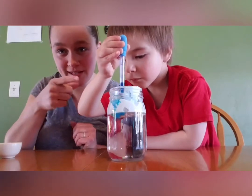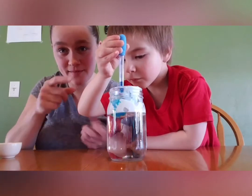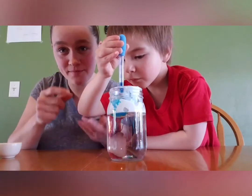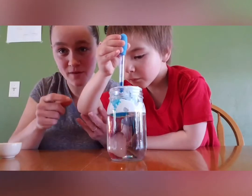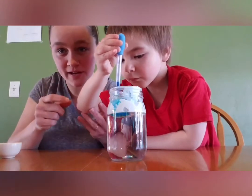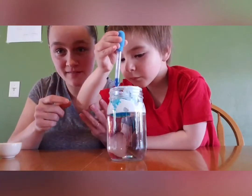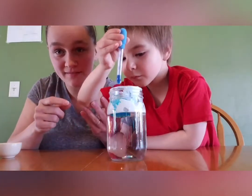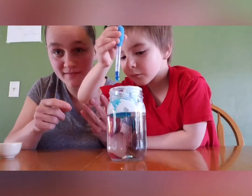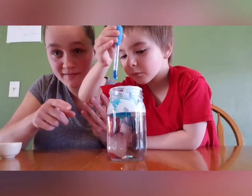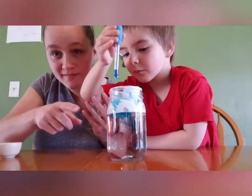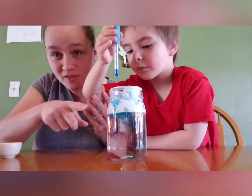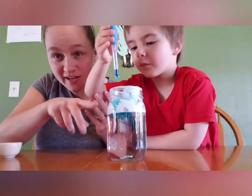Okay. Look it.